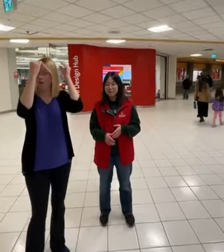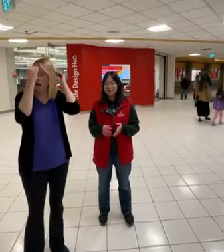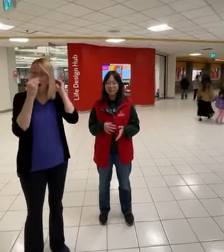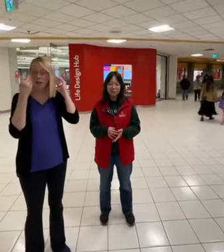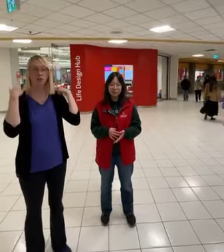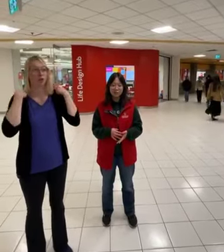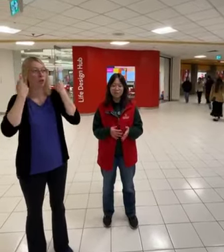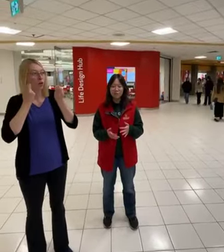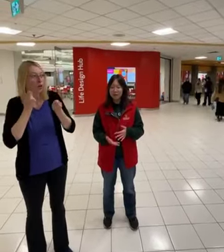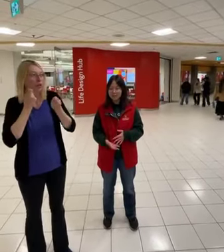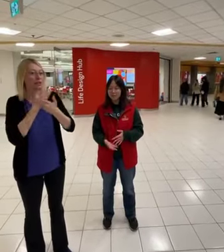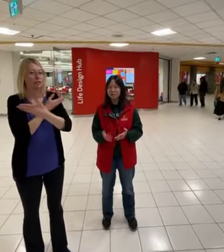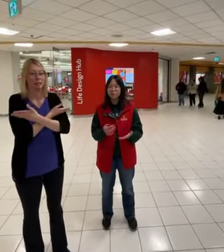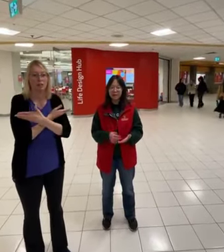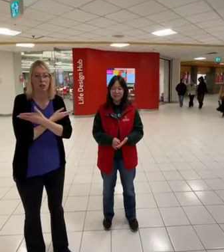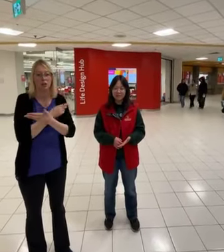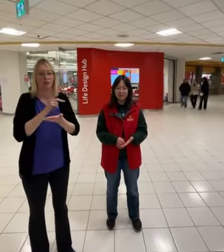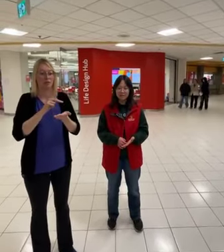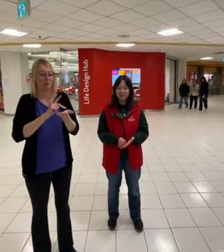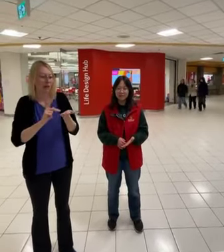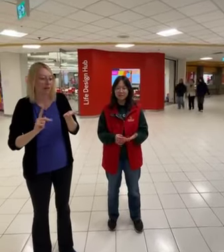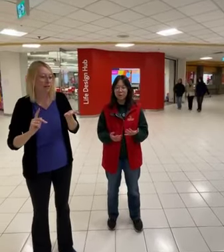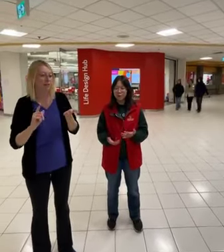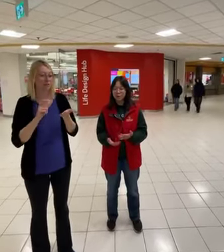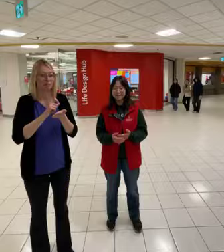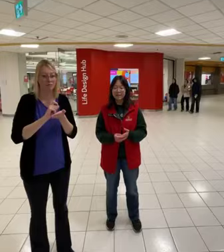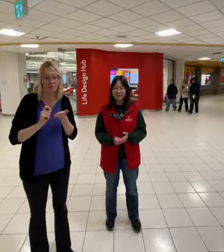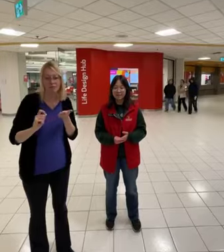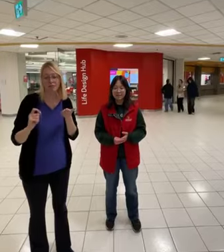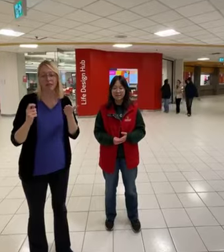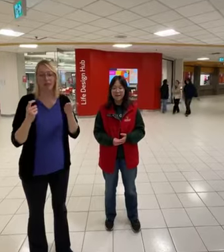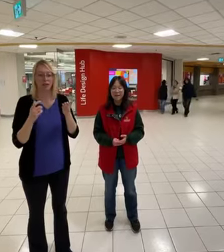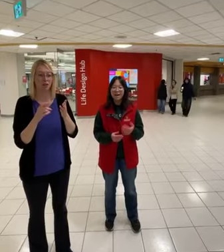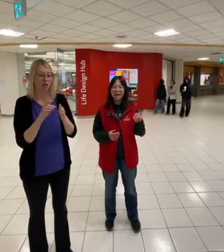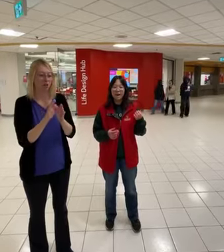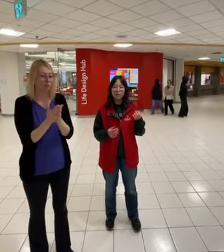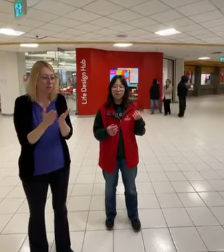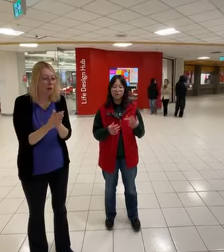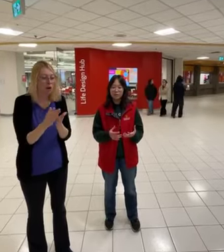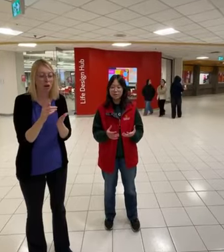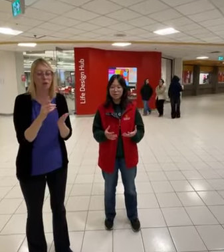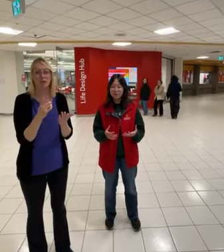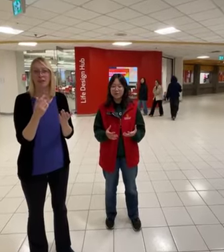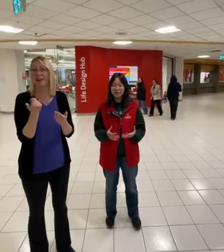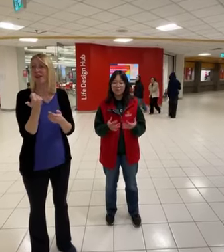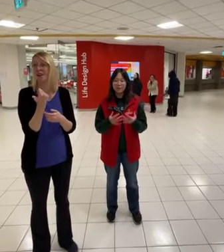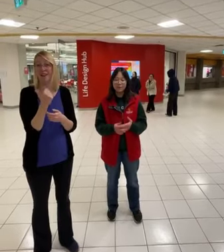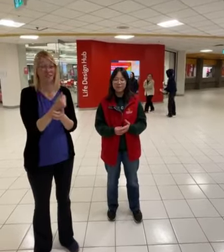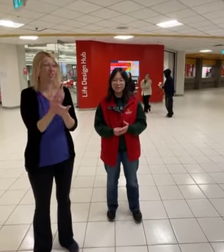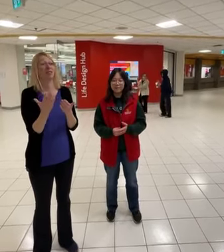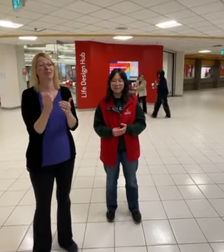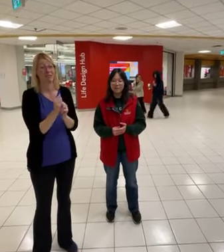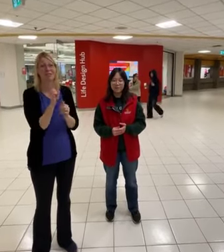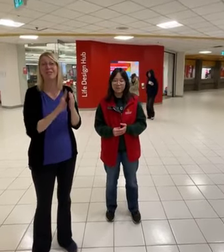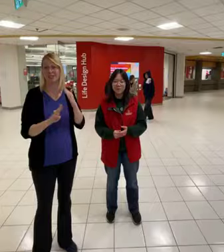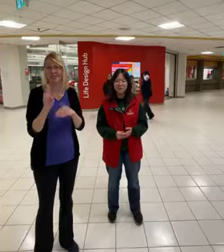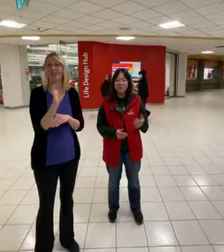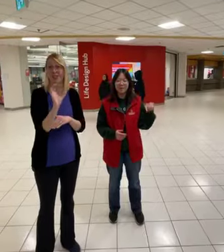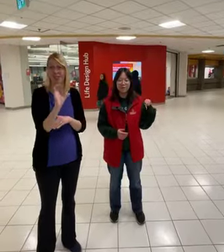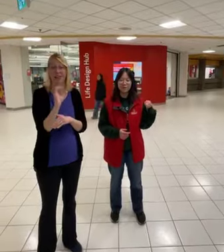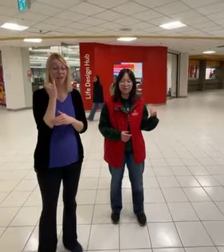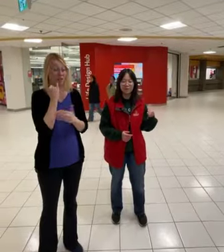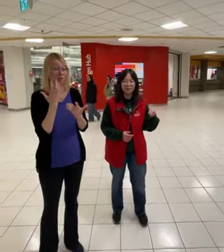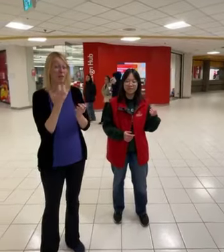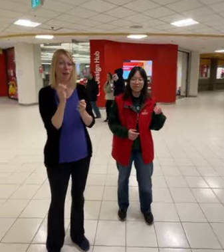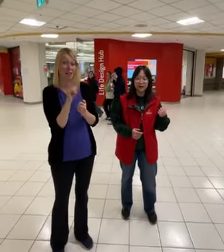hats, hoodies, t-shirts, pencils, pencil cases, notebooks, anything like that with a UFC logo on it. If you really want some UFC